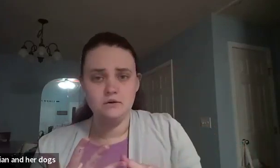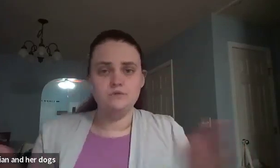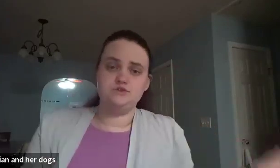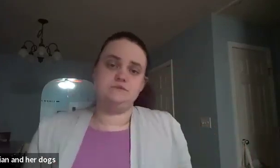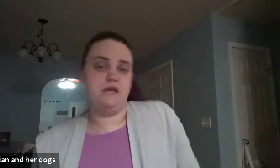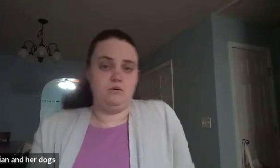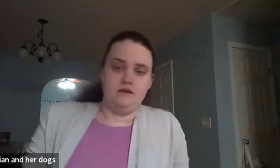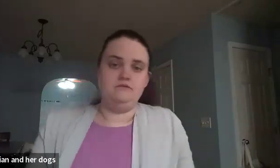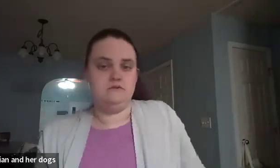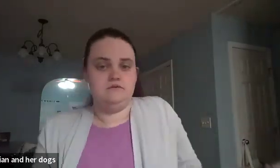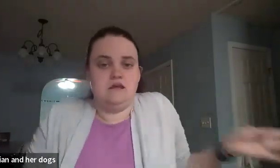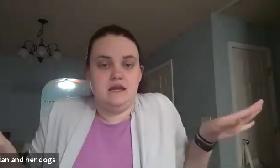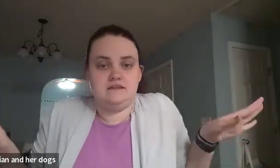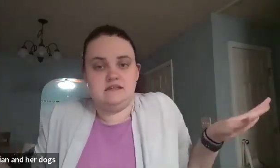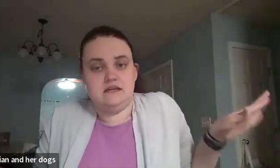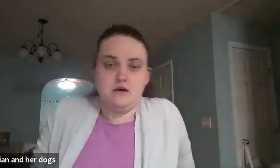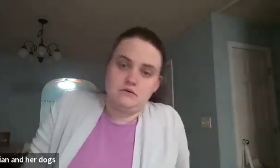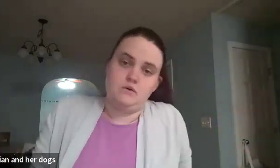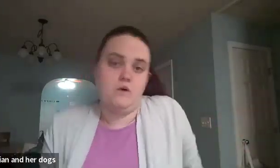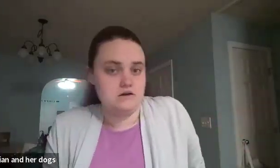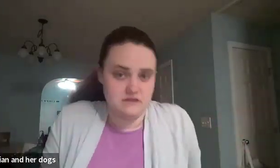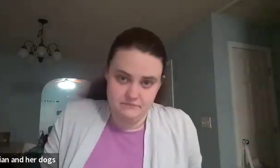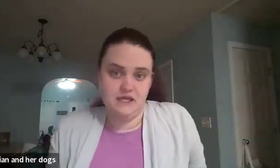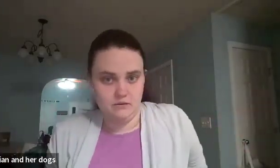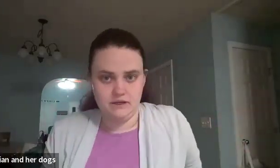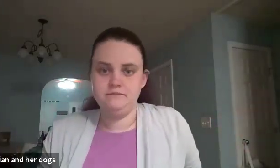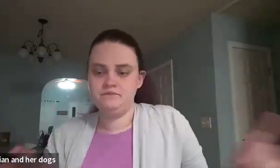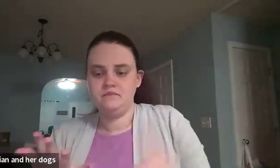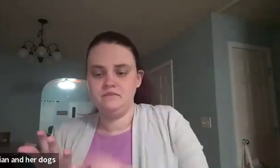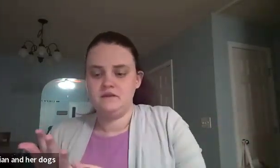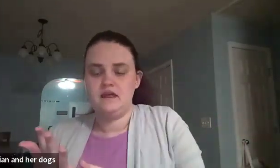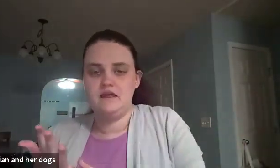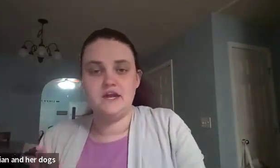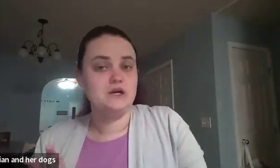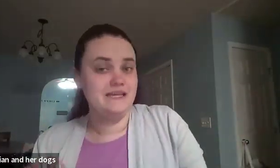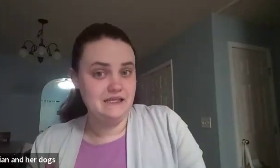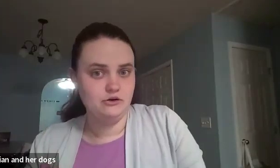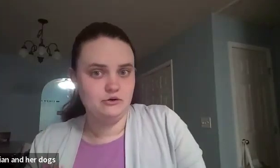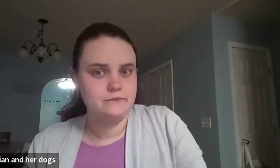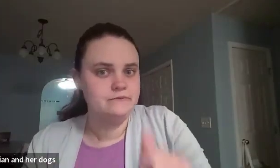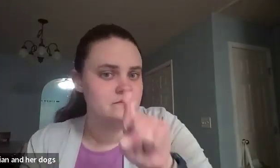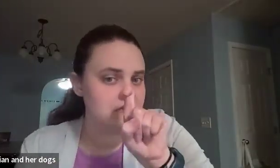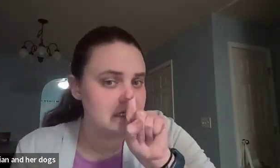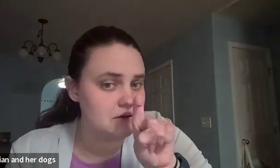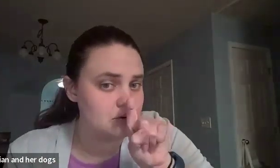penguin, which was penguin, the hand sticking out, kind of waddling, penguin. And then our eagle,